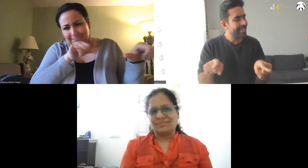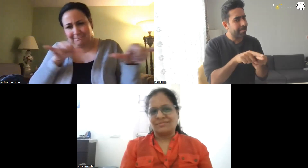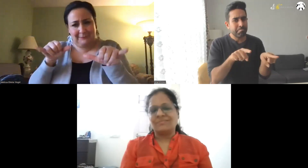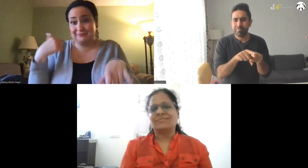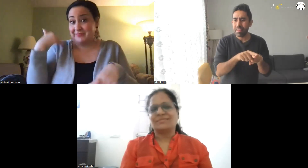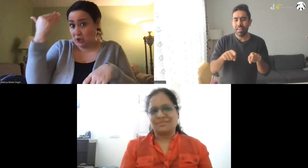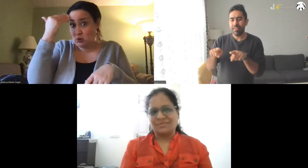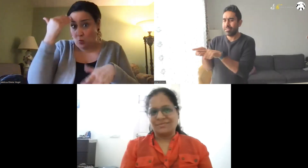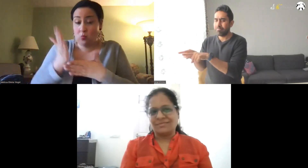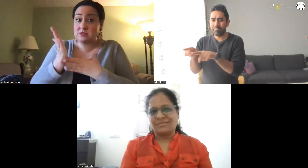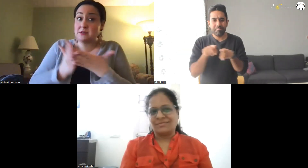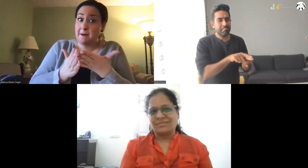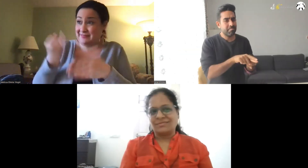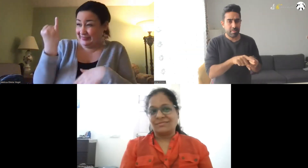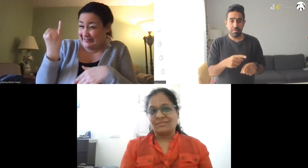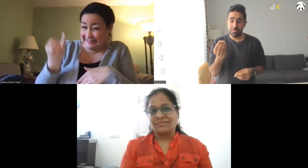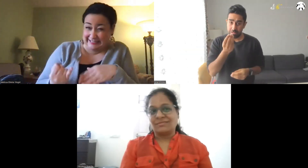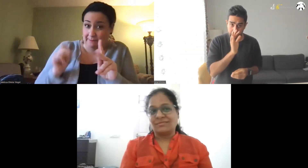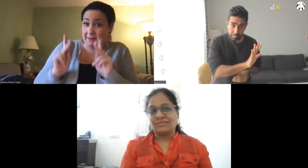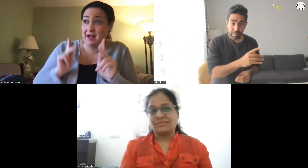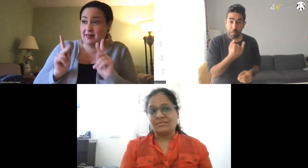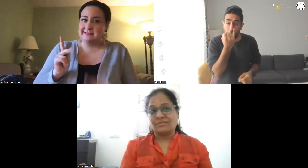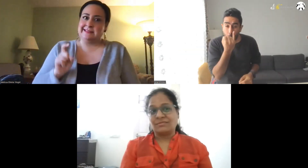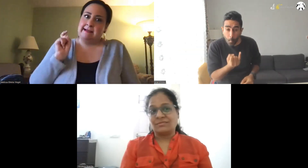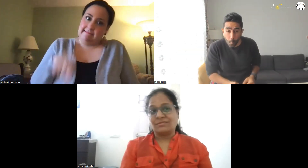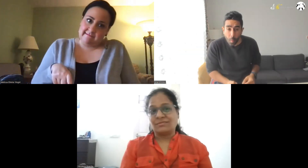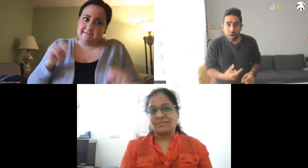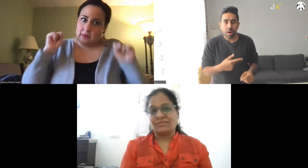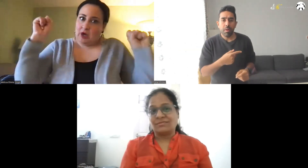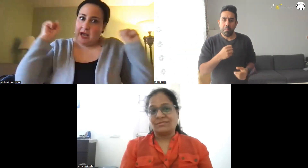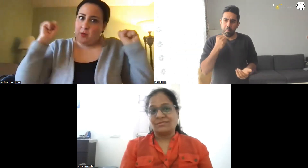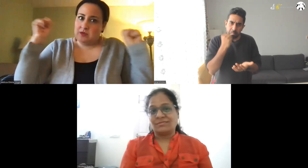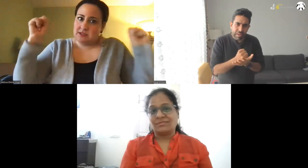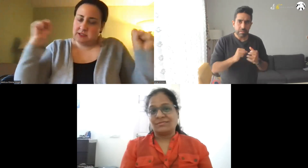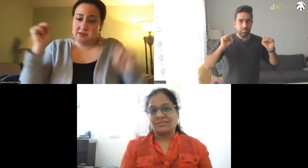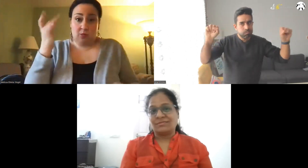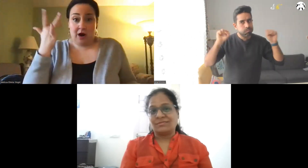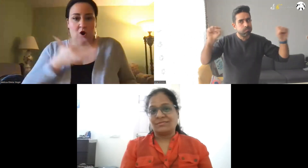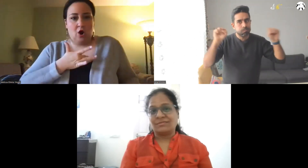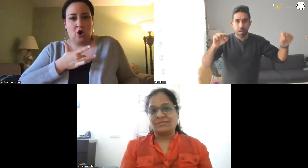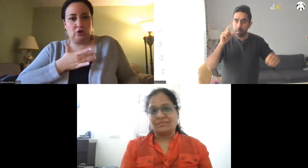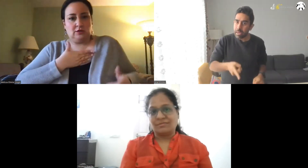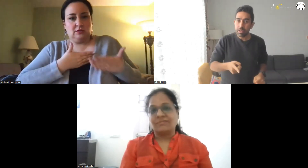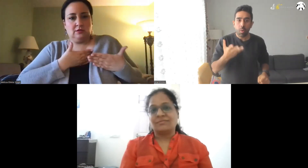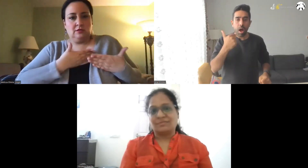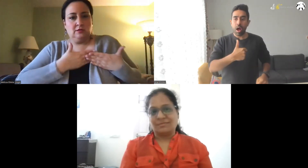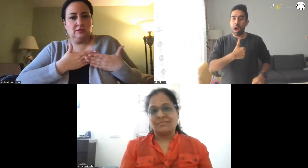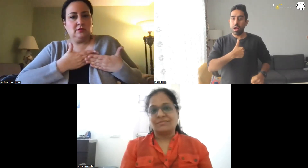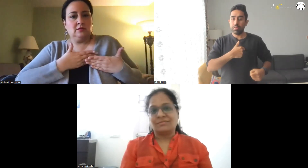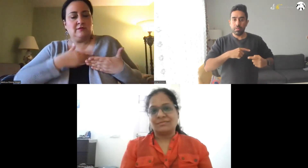We should be healthy. That is the important thing I wanted to say. If we are thin, then the person